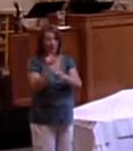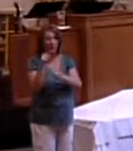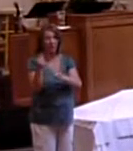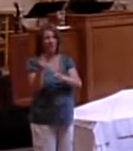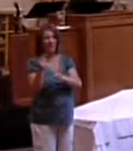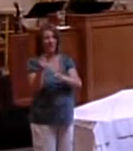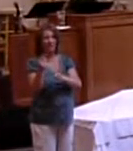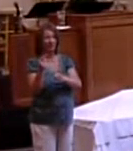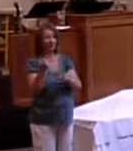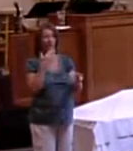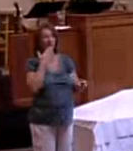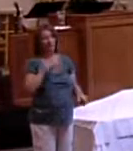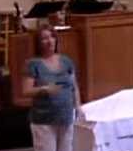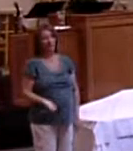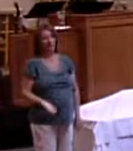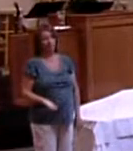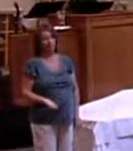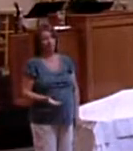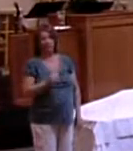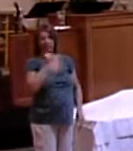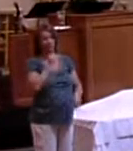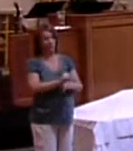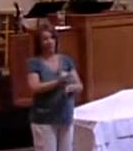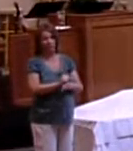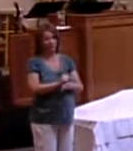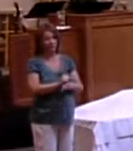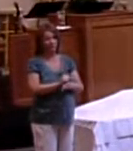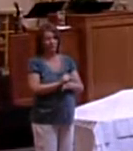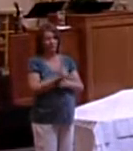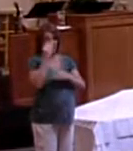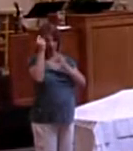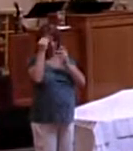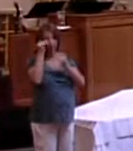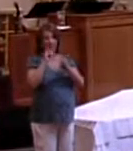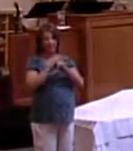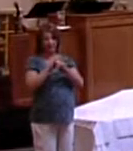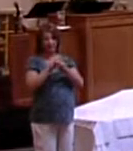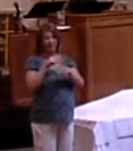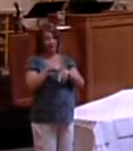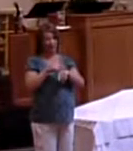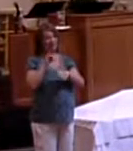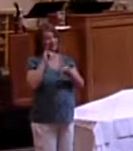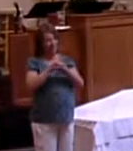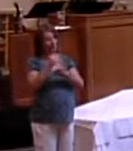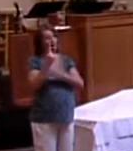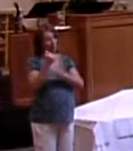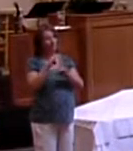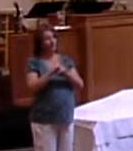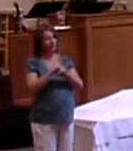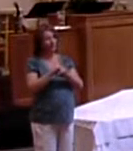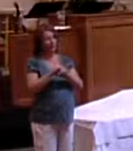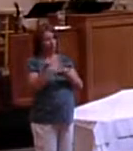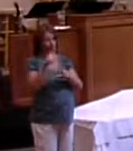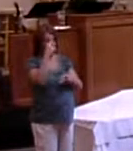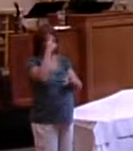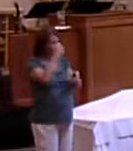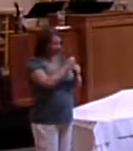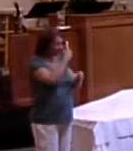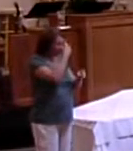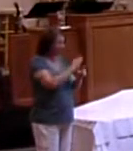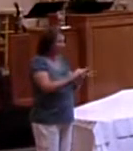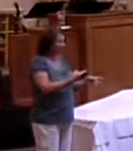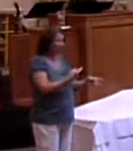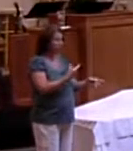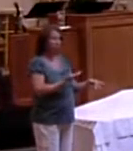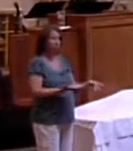out. And I want you to think about those times, because those are the ones that really stick in your head. The ones where you've trusted someone and it worked out are not really